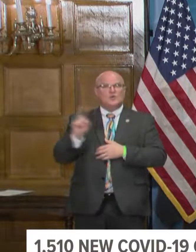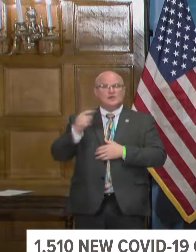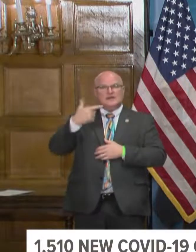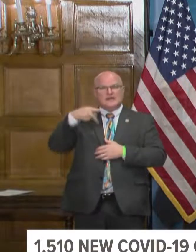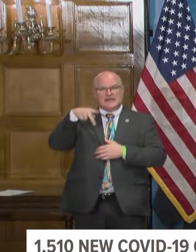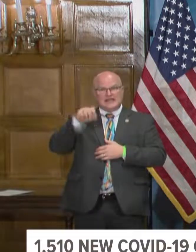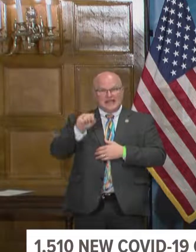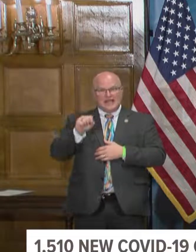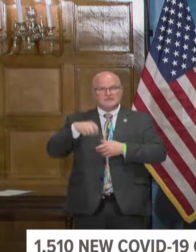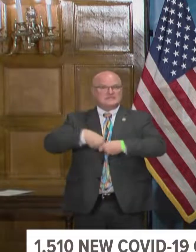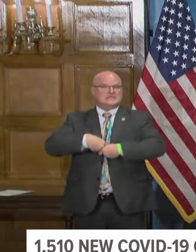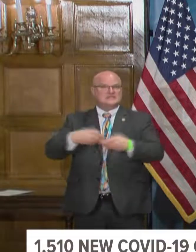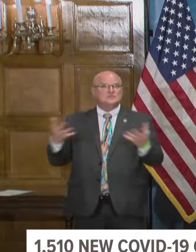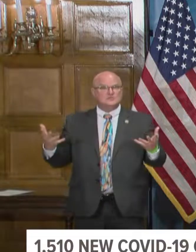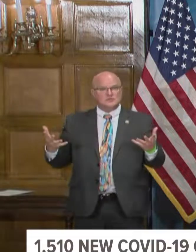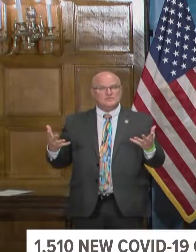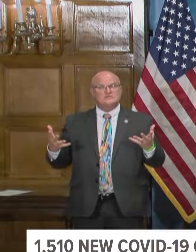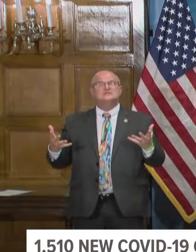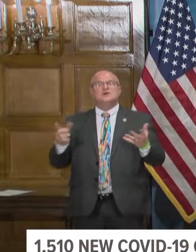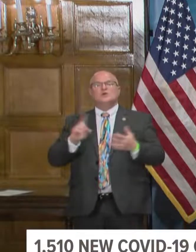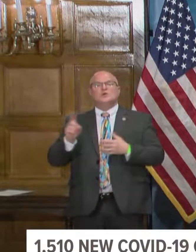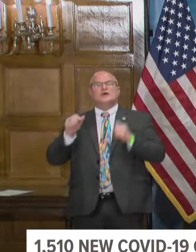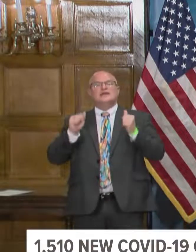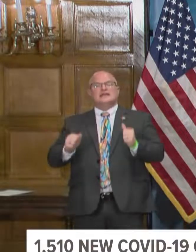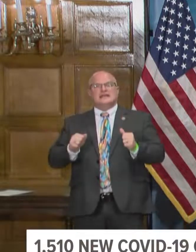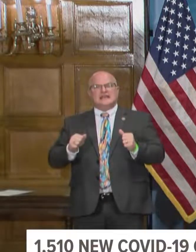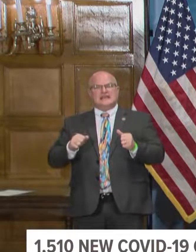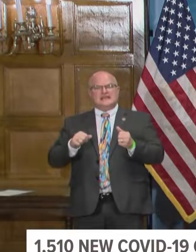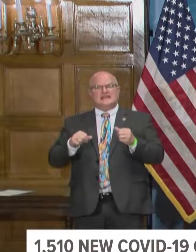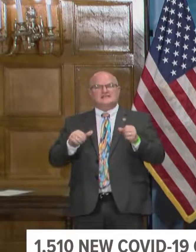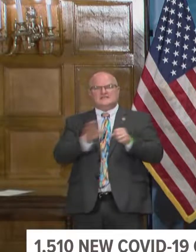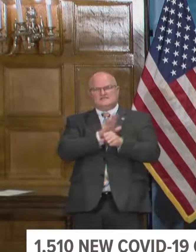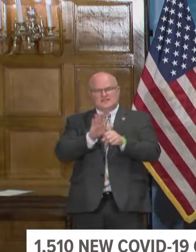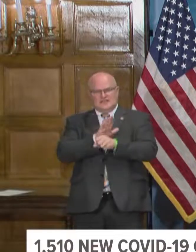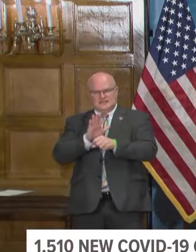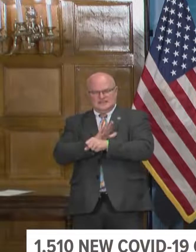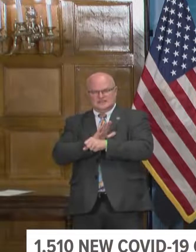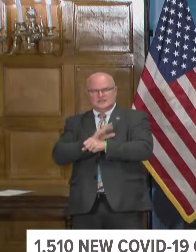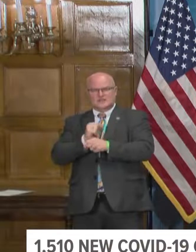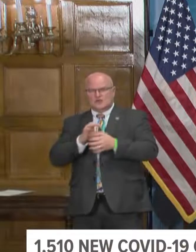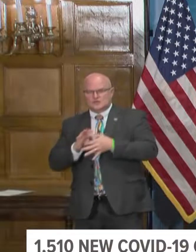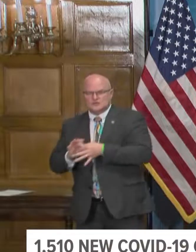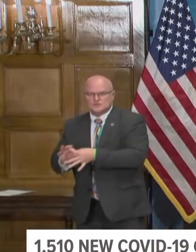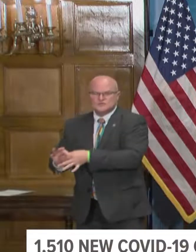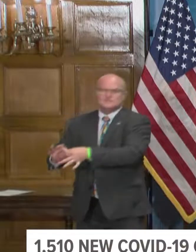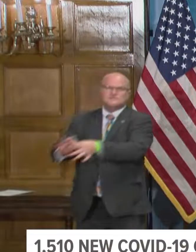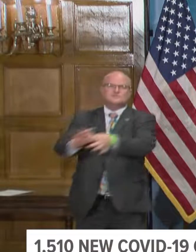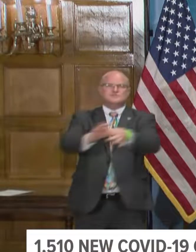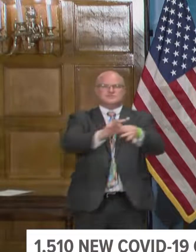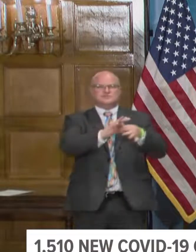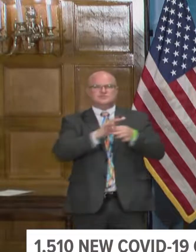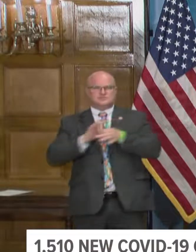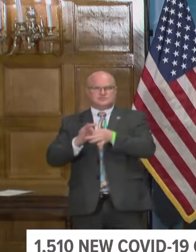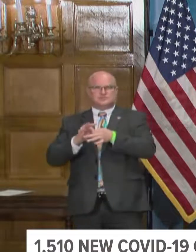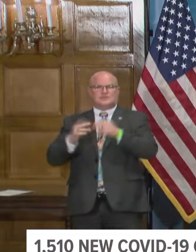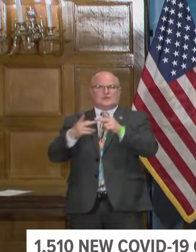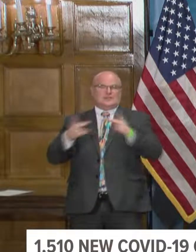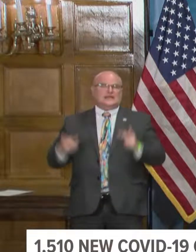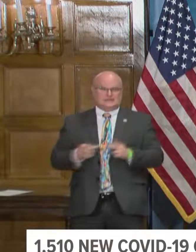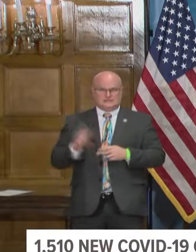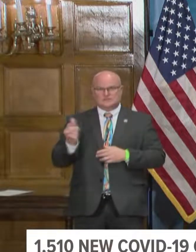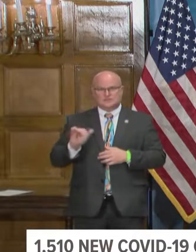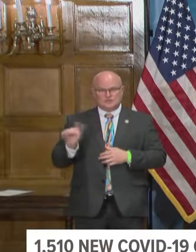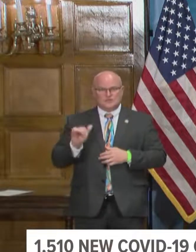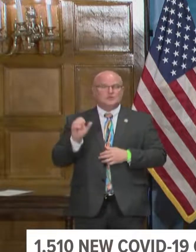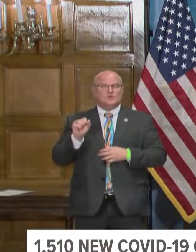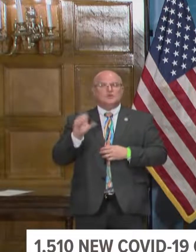in our distribution, where they can fill in. So it's coordinated with all of our other distribution efforts. And